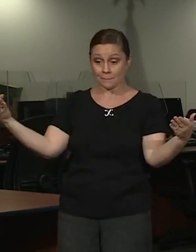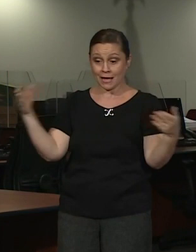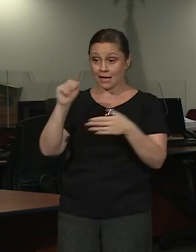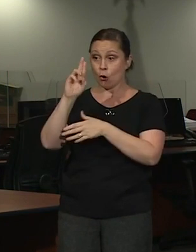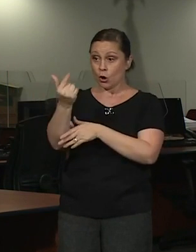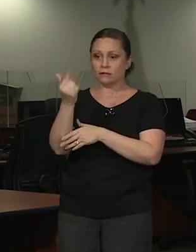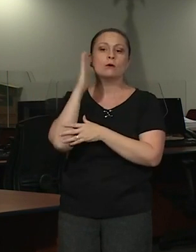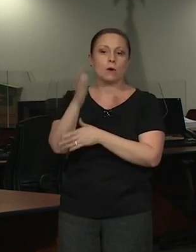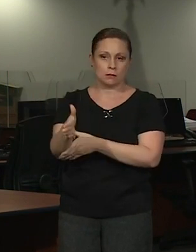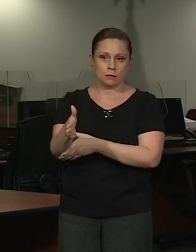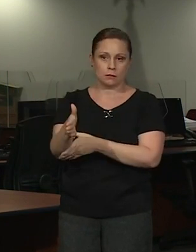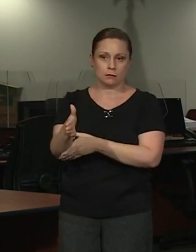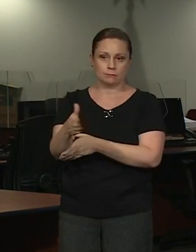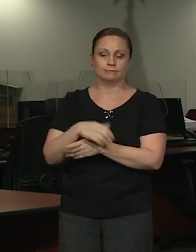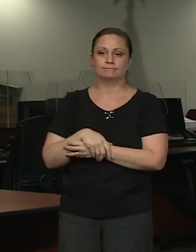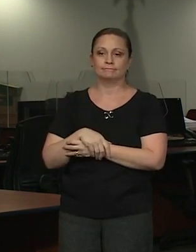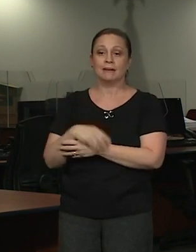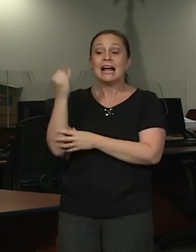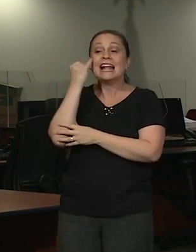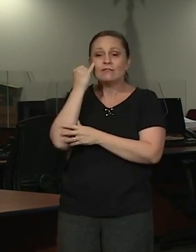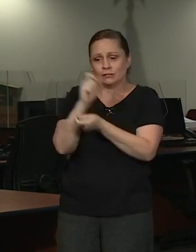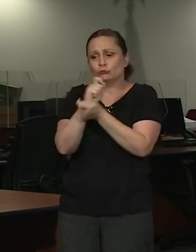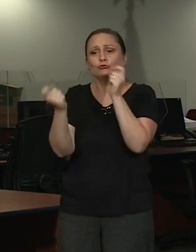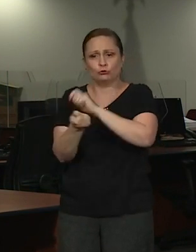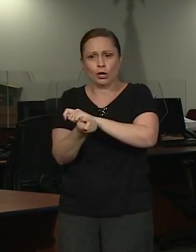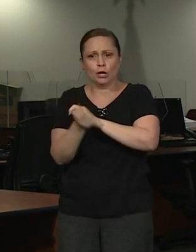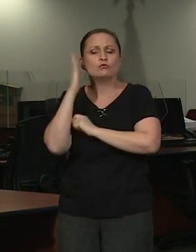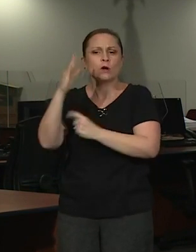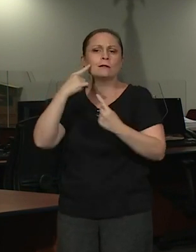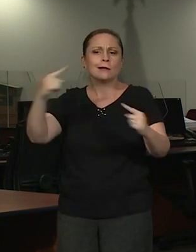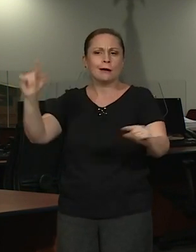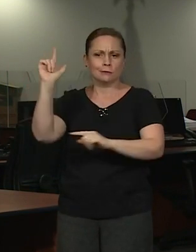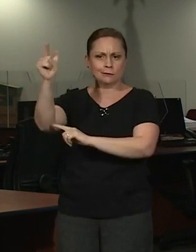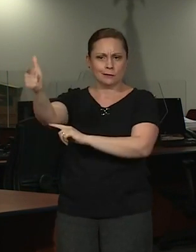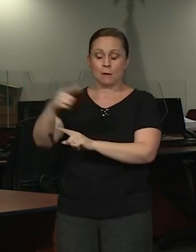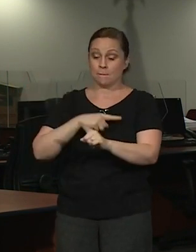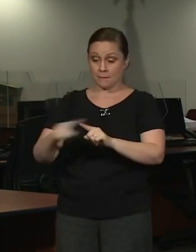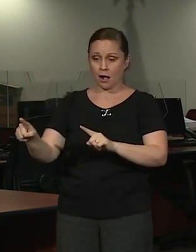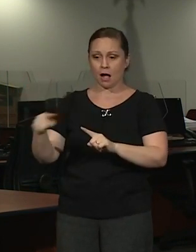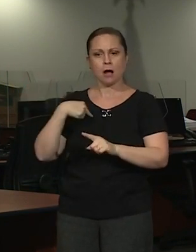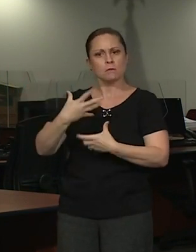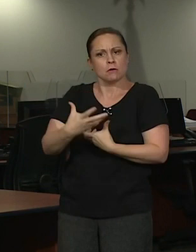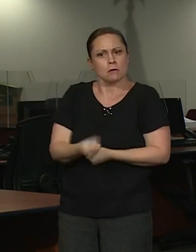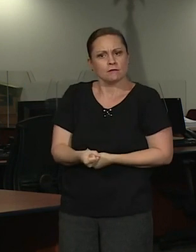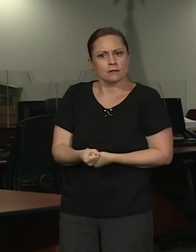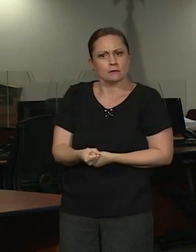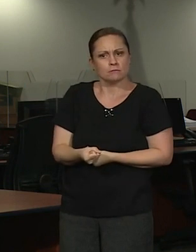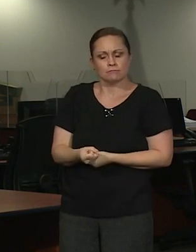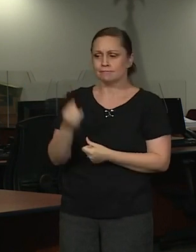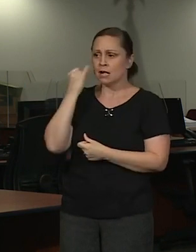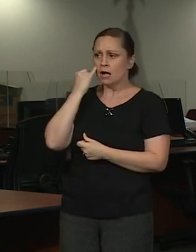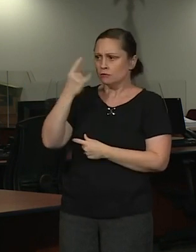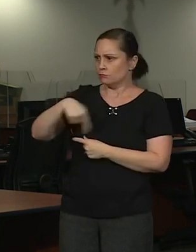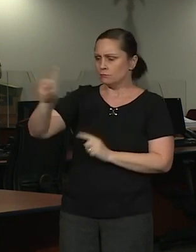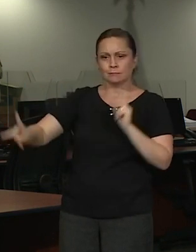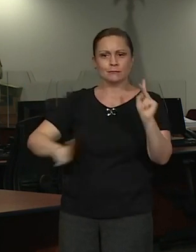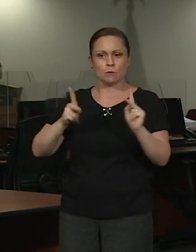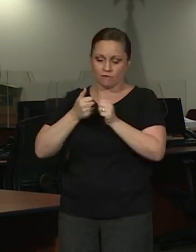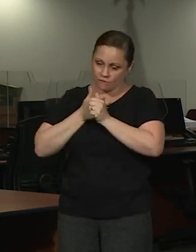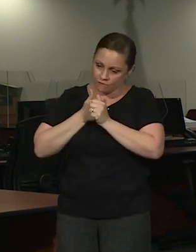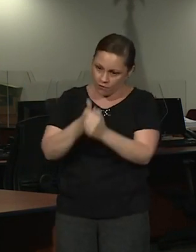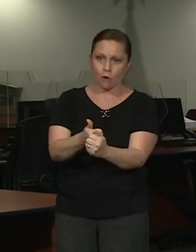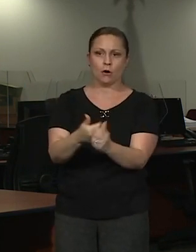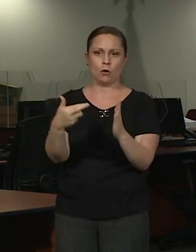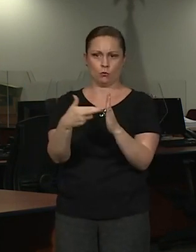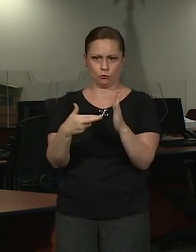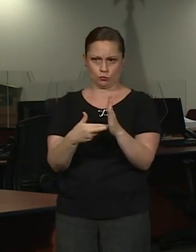some later date. But I am confident that if people follow the rules, if they use that distancing, they